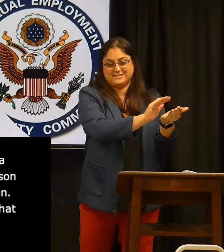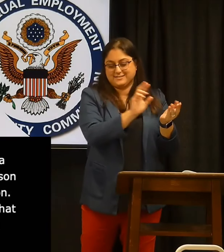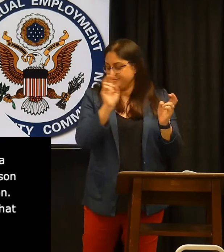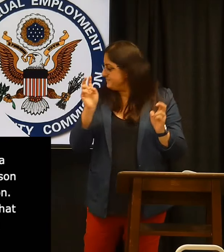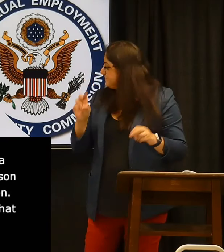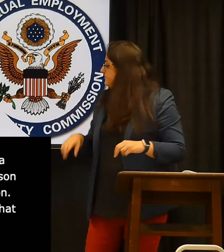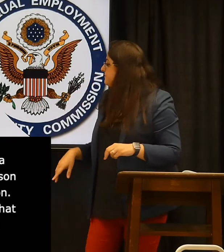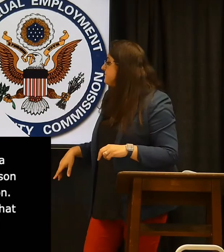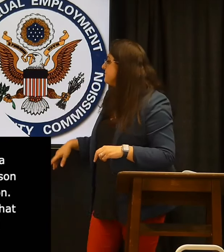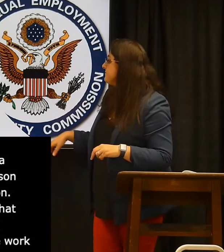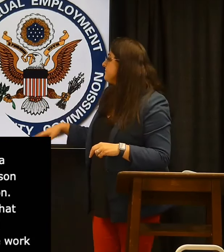That kind of thing.